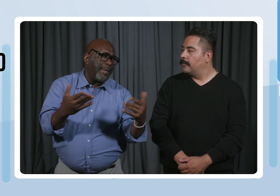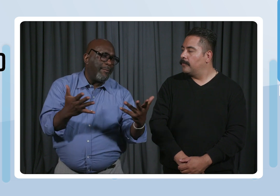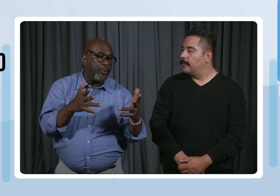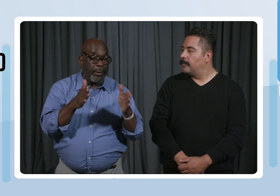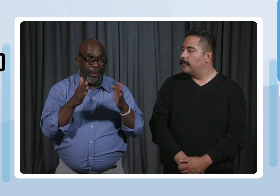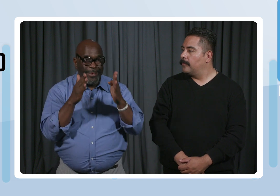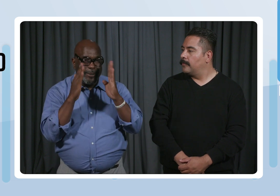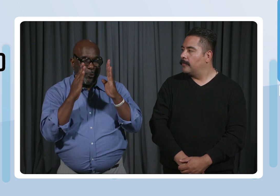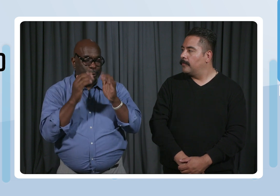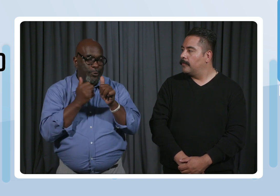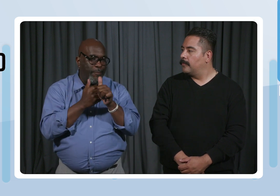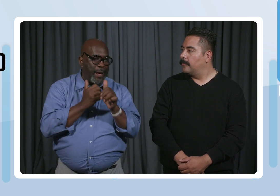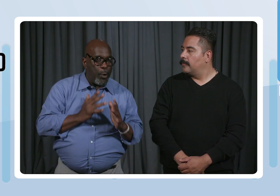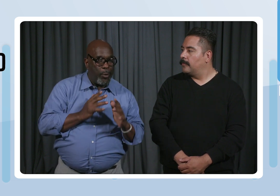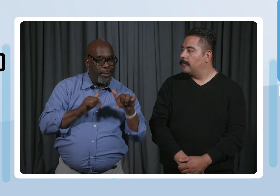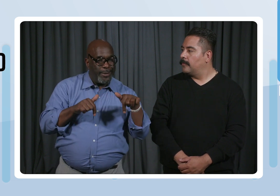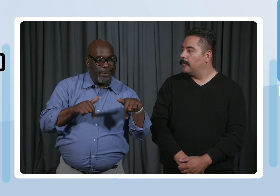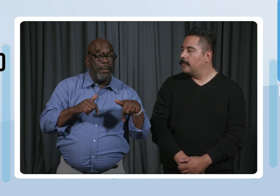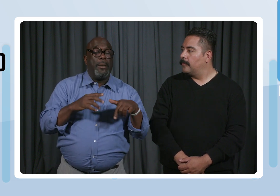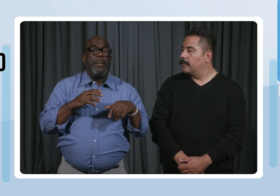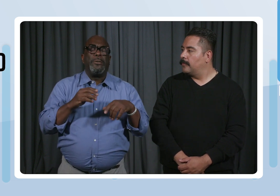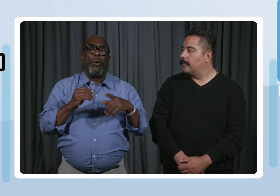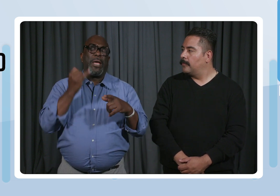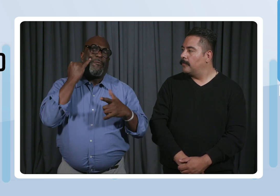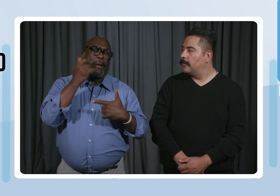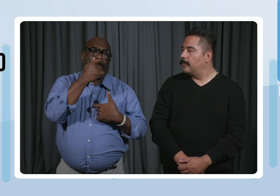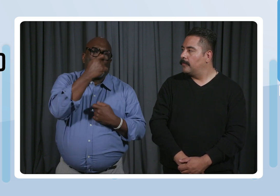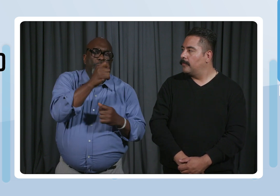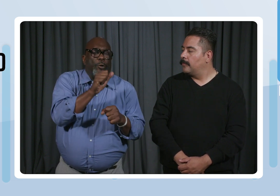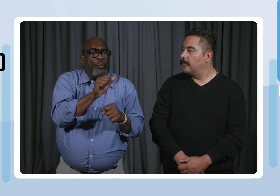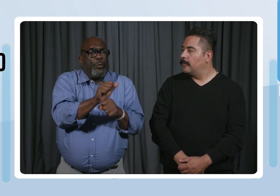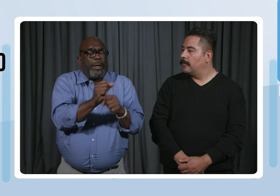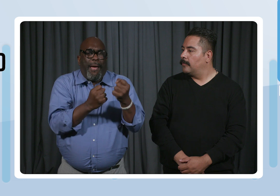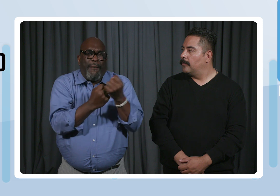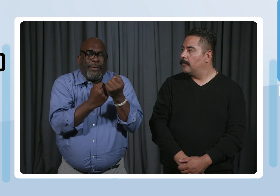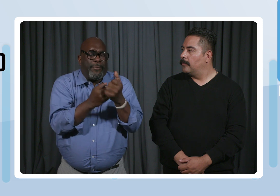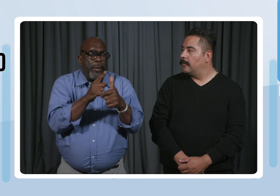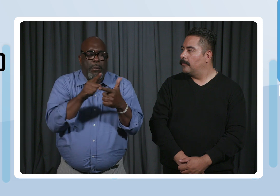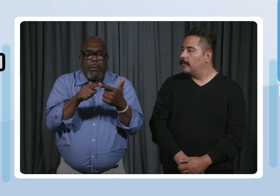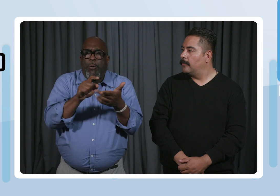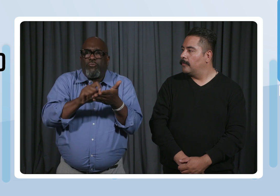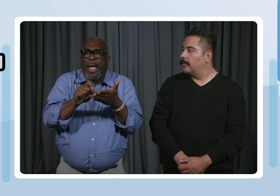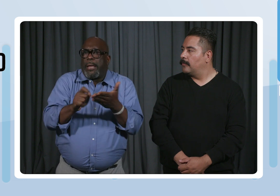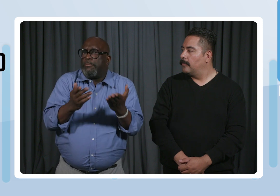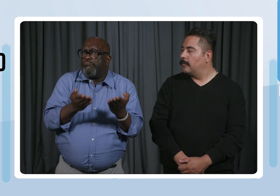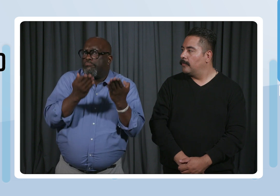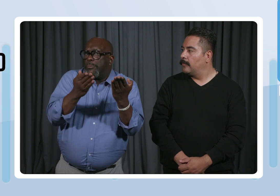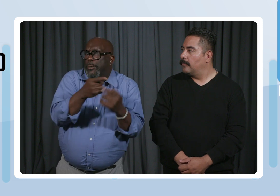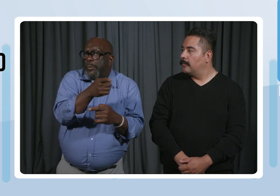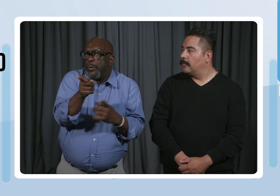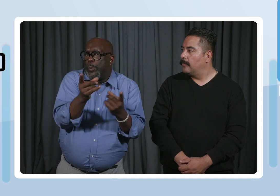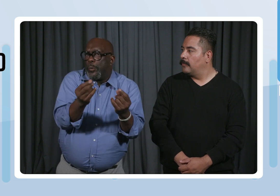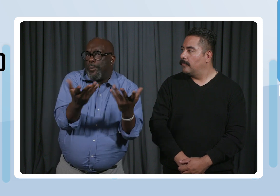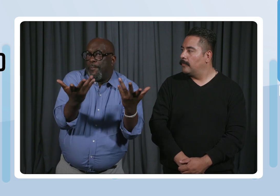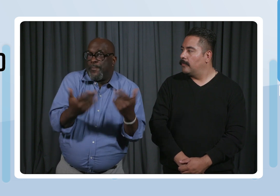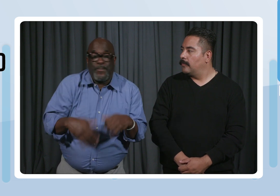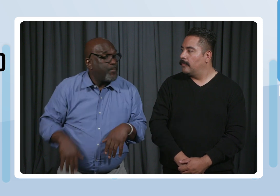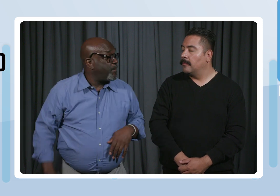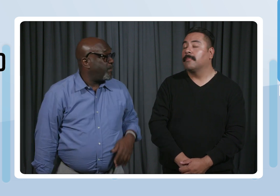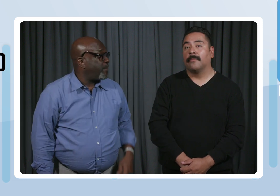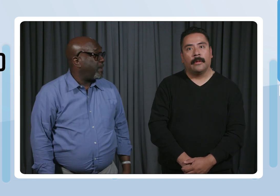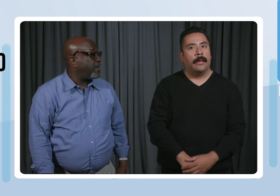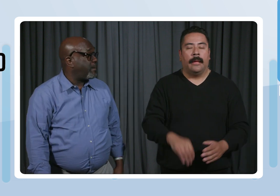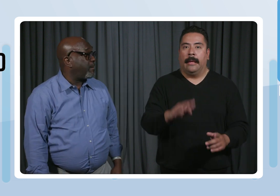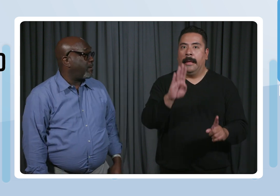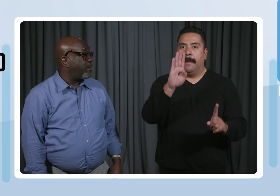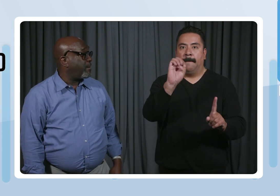on becoming, if they're interested in advocacy or writing, what would you suggest for them? Be unapologetically